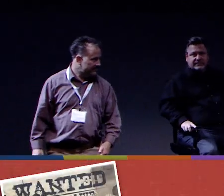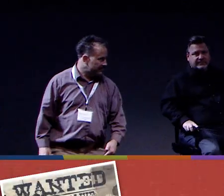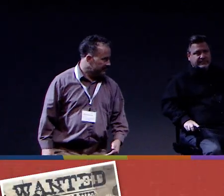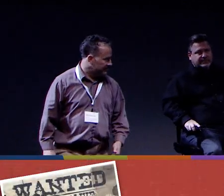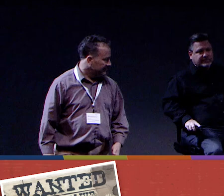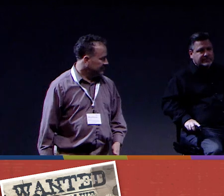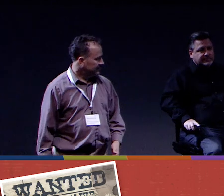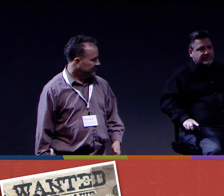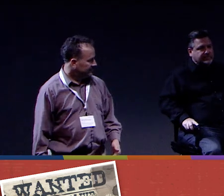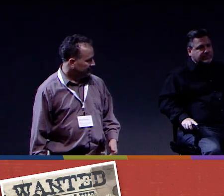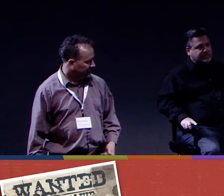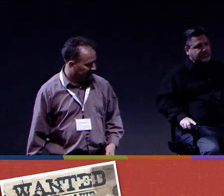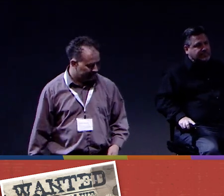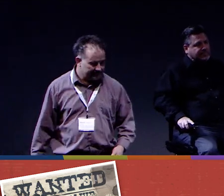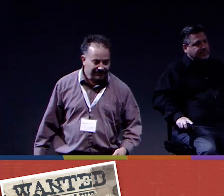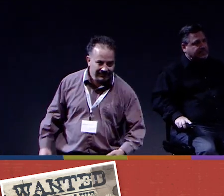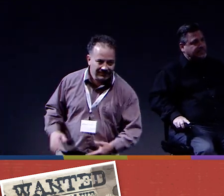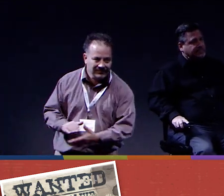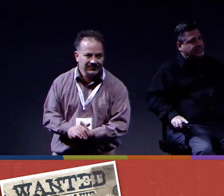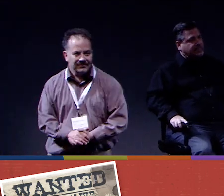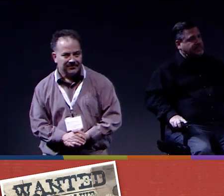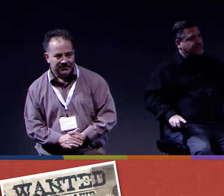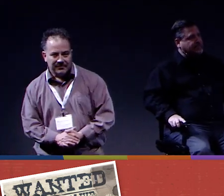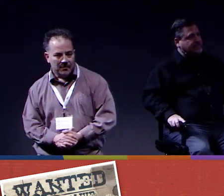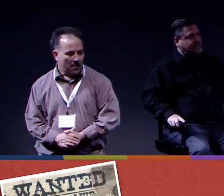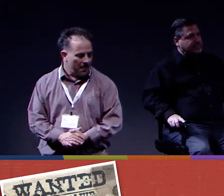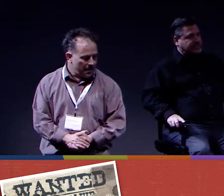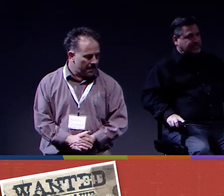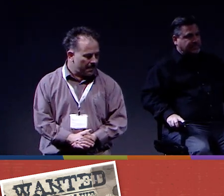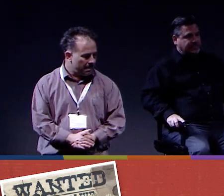Thank you. Enjoy. Let me just here.